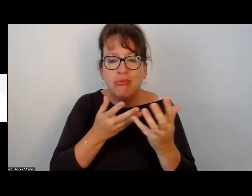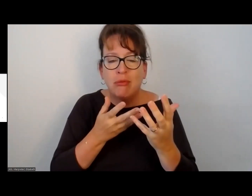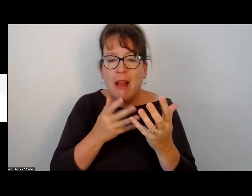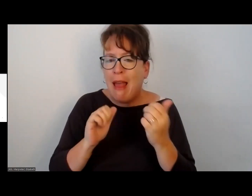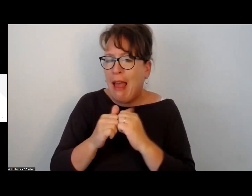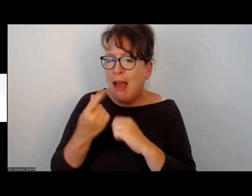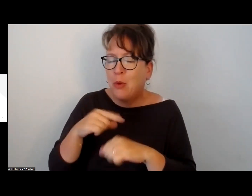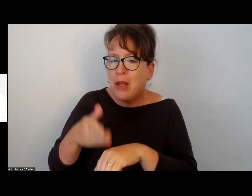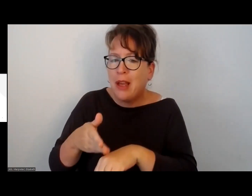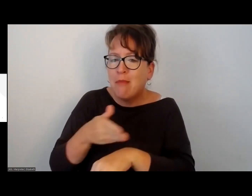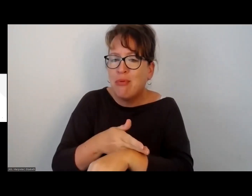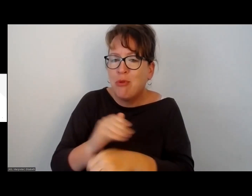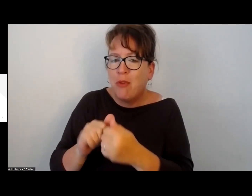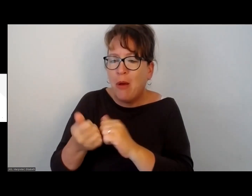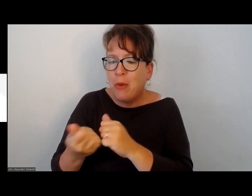engage residents? And,